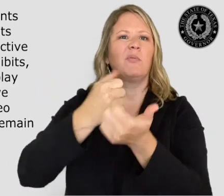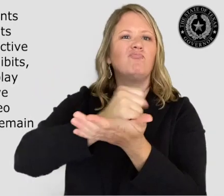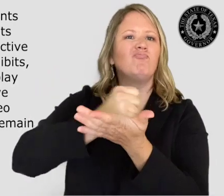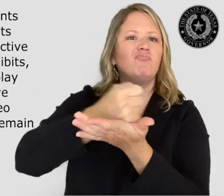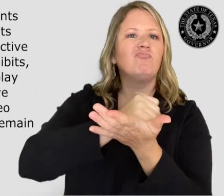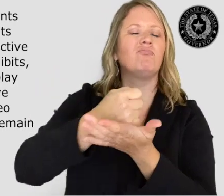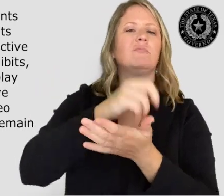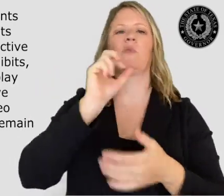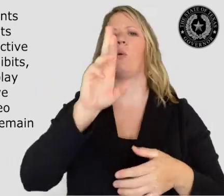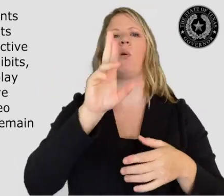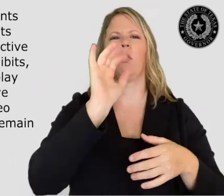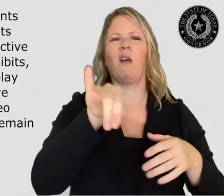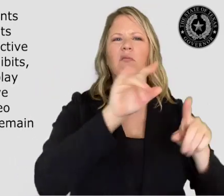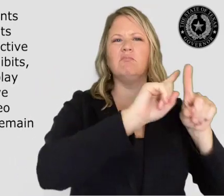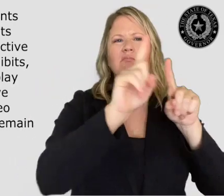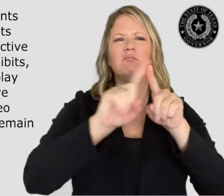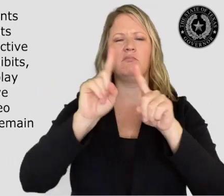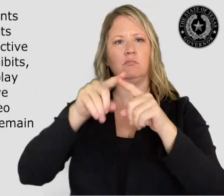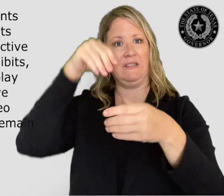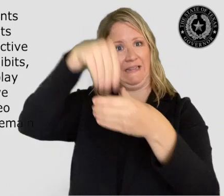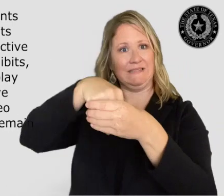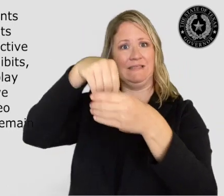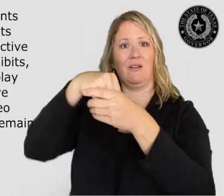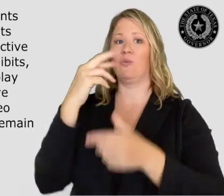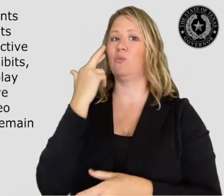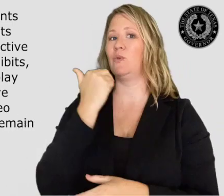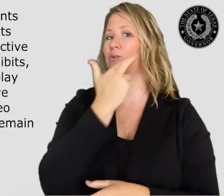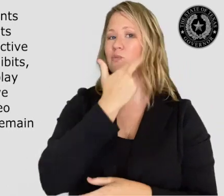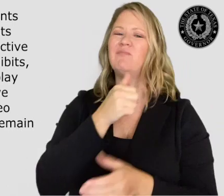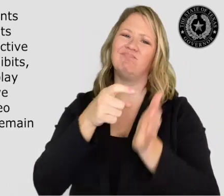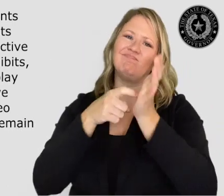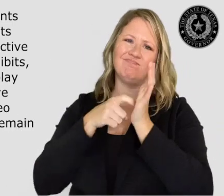interactive games, and video arcades, must remain closed.